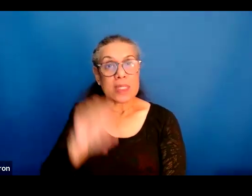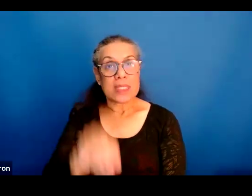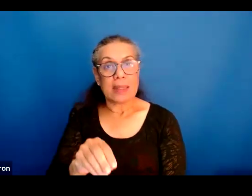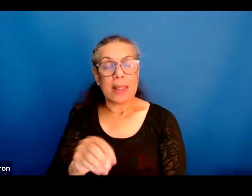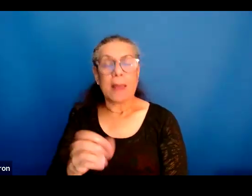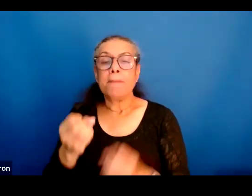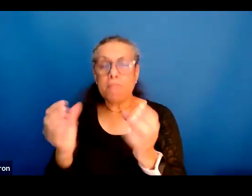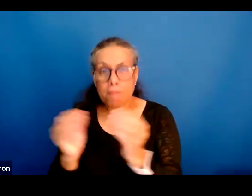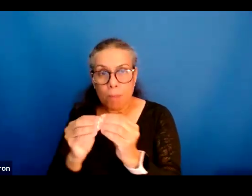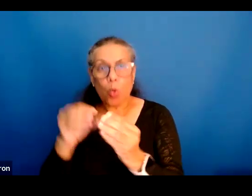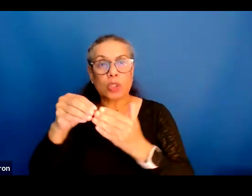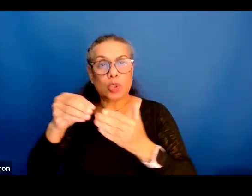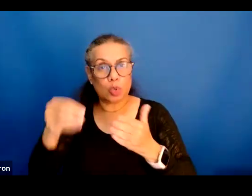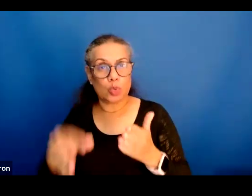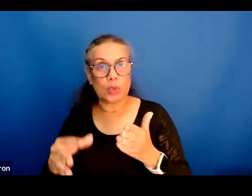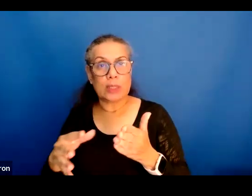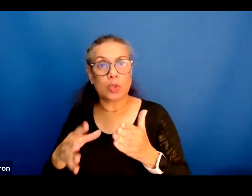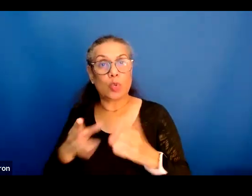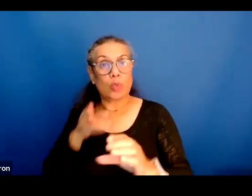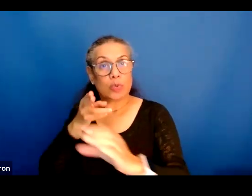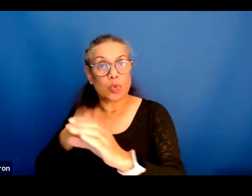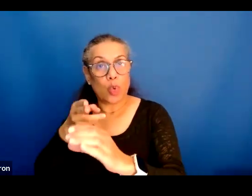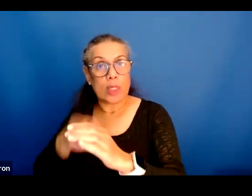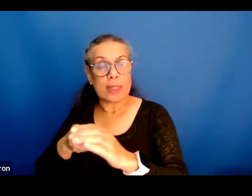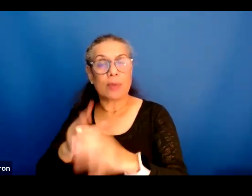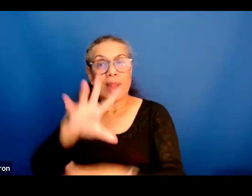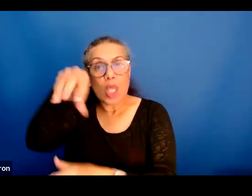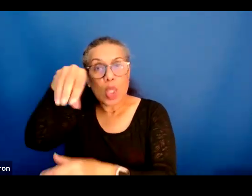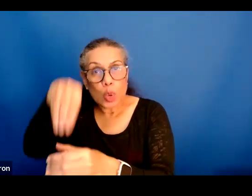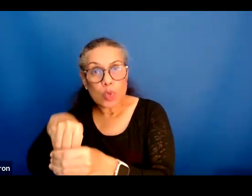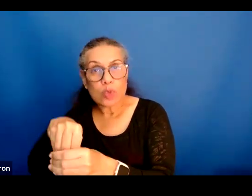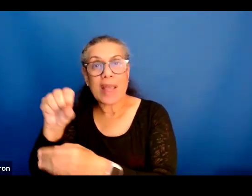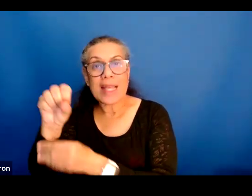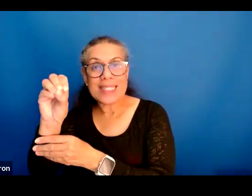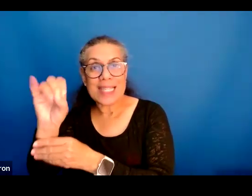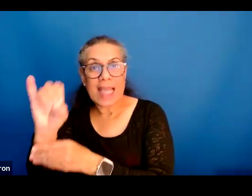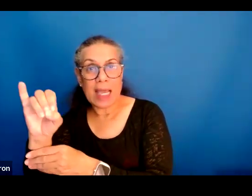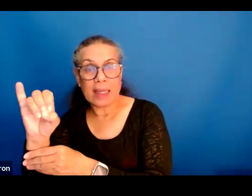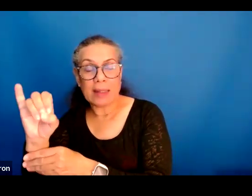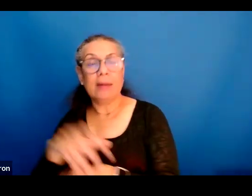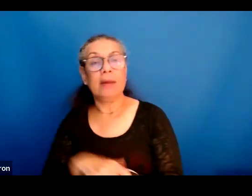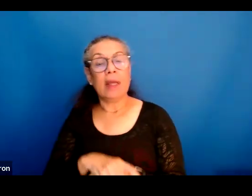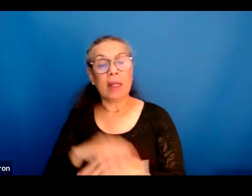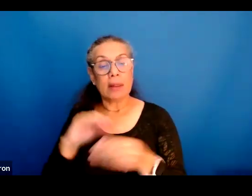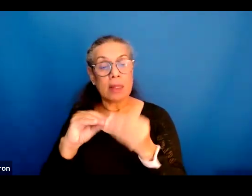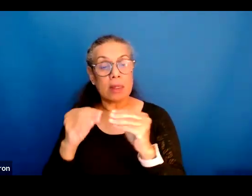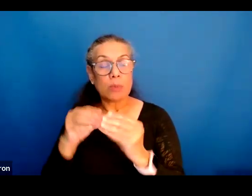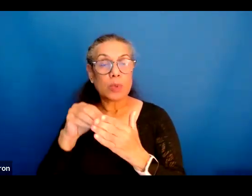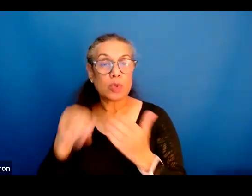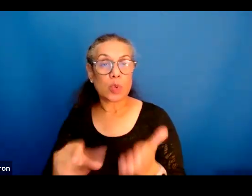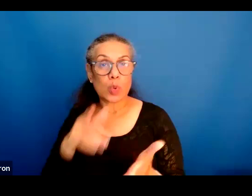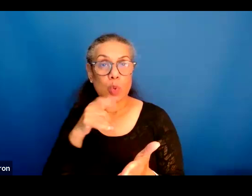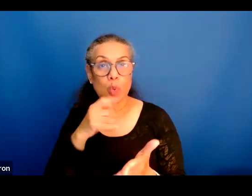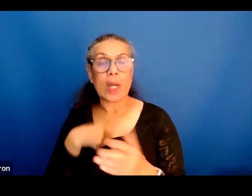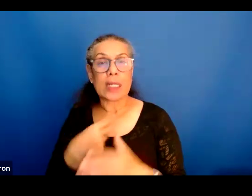number of students who are participating in inclusive SEI. And we've also increased the number of students who are in